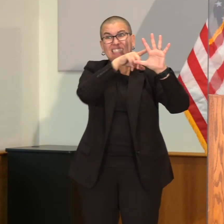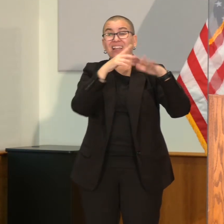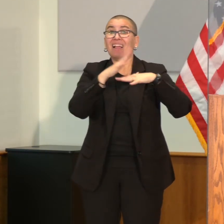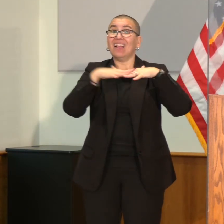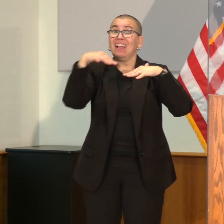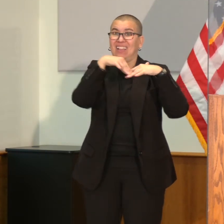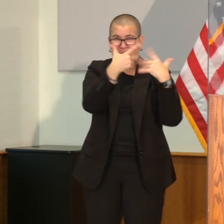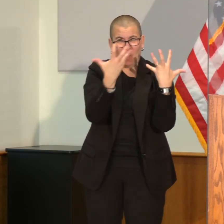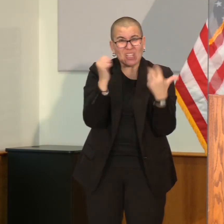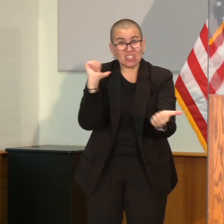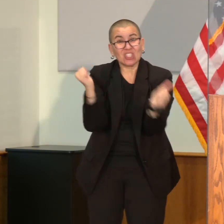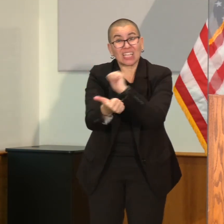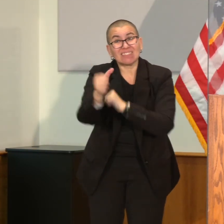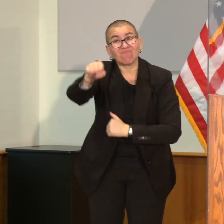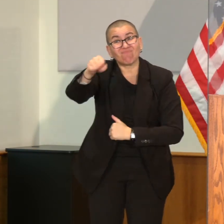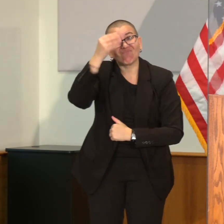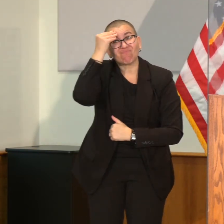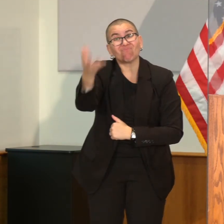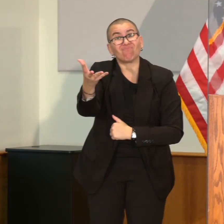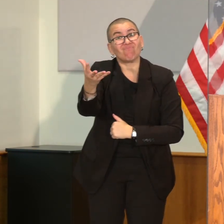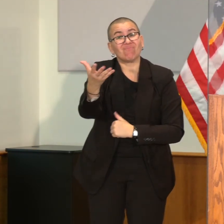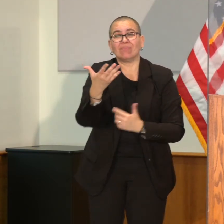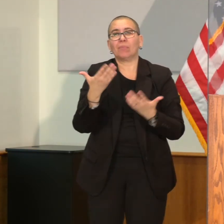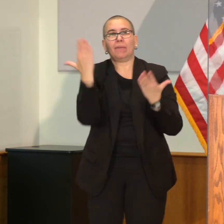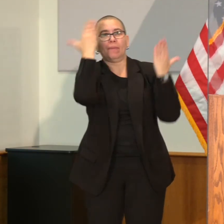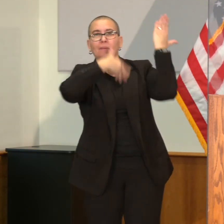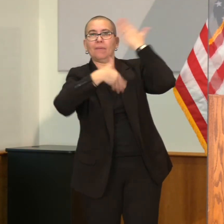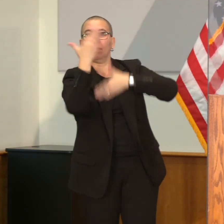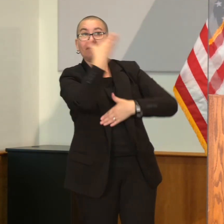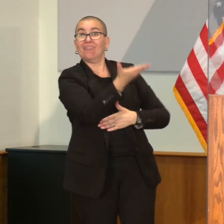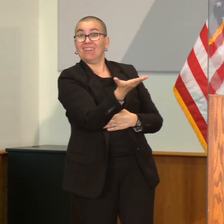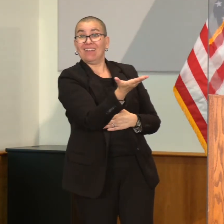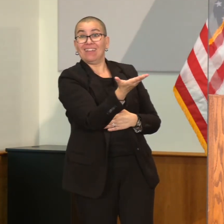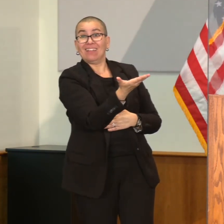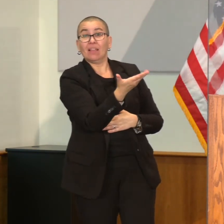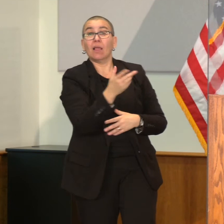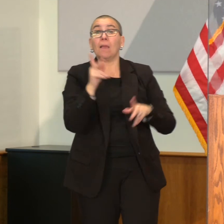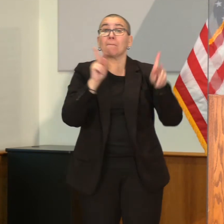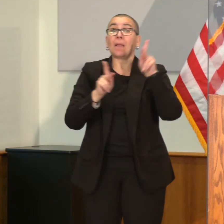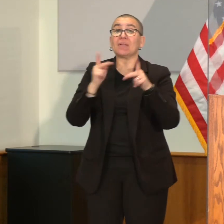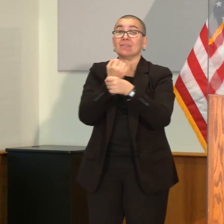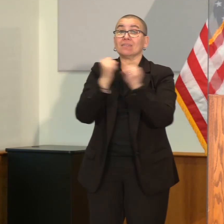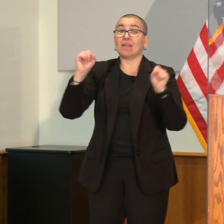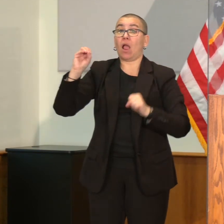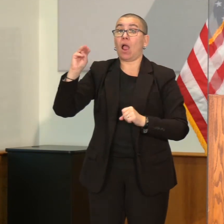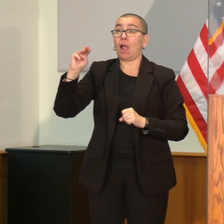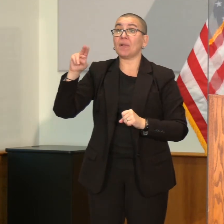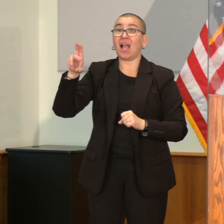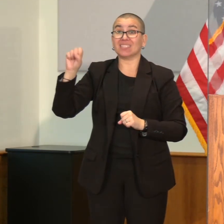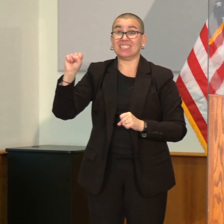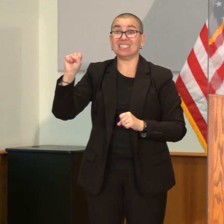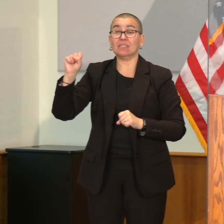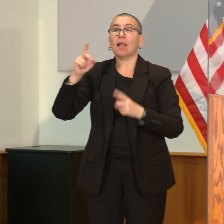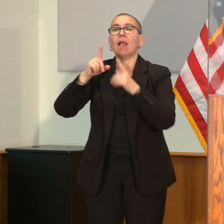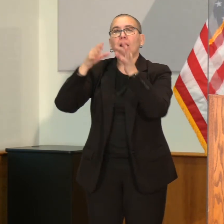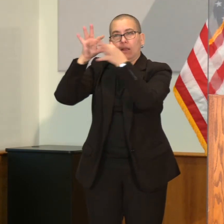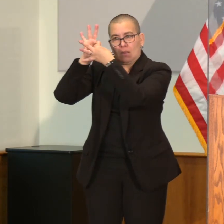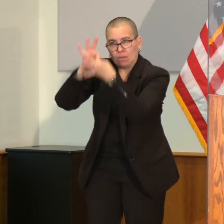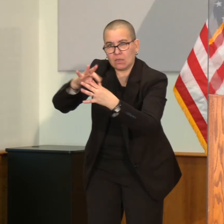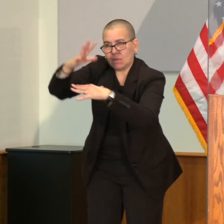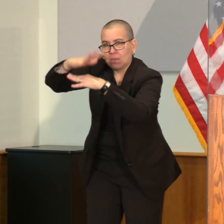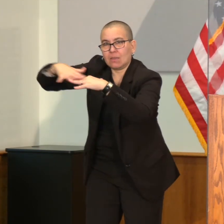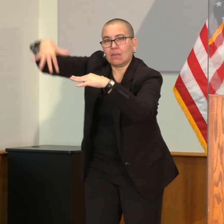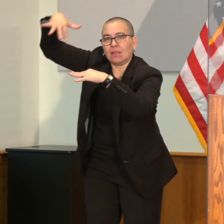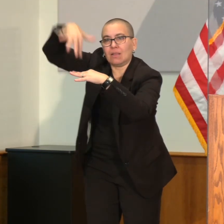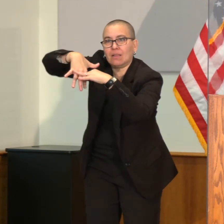that voice, as well as a provision in our public safety omnibus bill regarding tribal jurisdiction with the Leech Lake